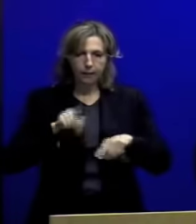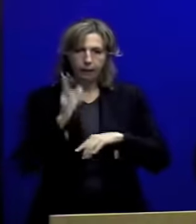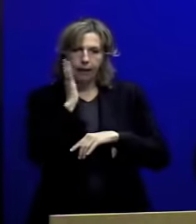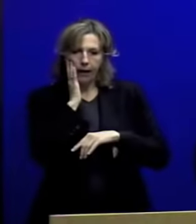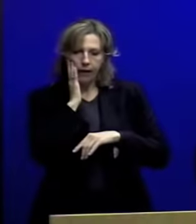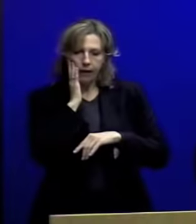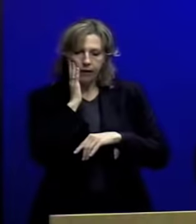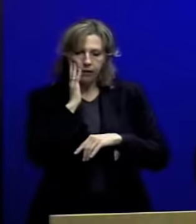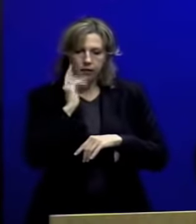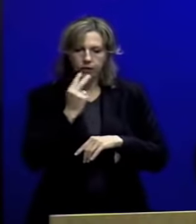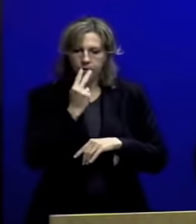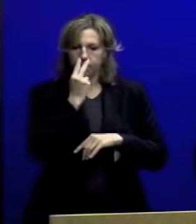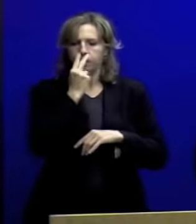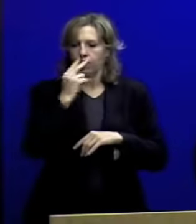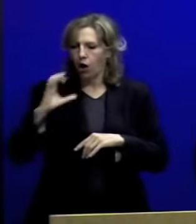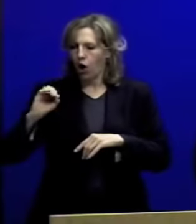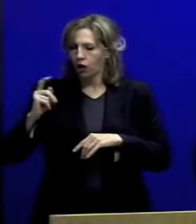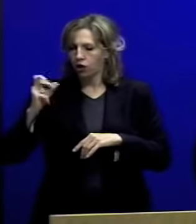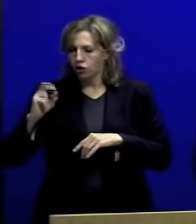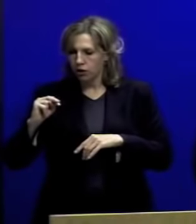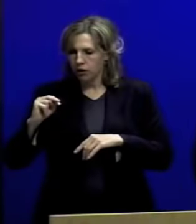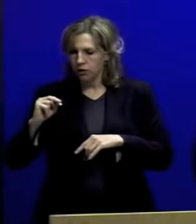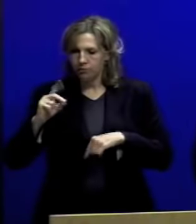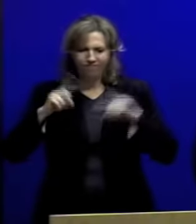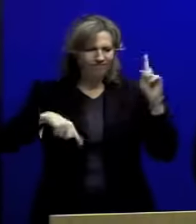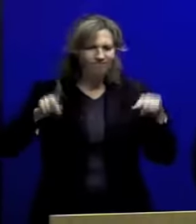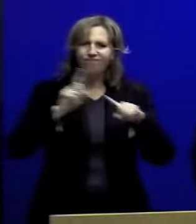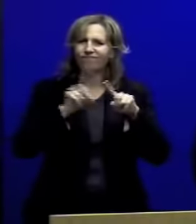provided, and all the supplies that you would need.